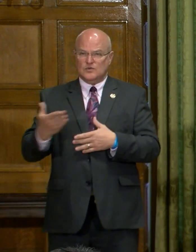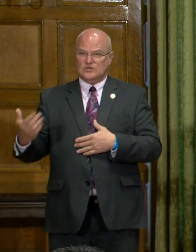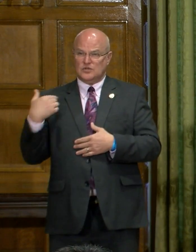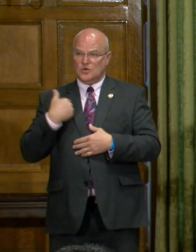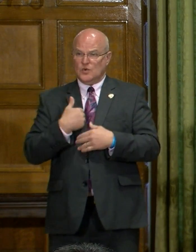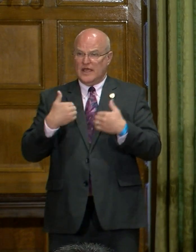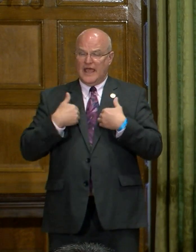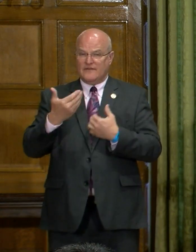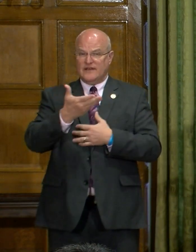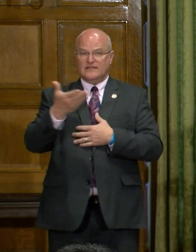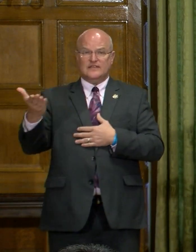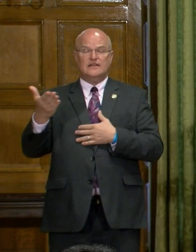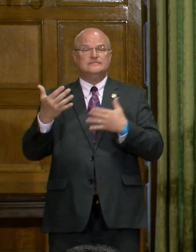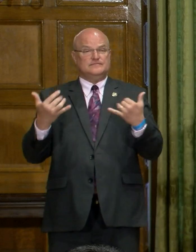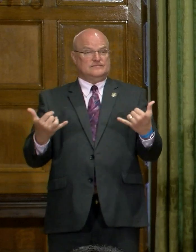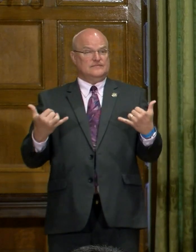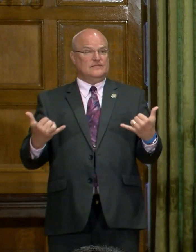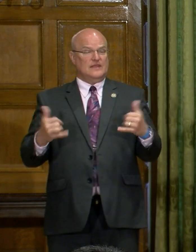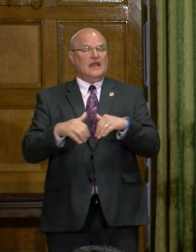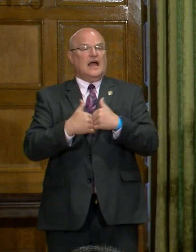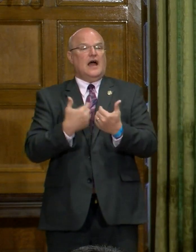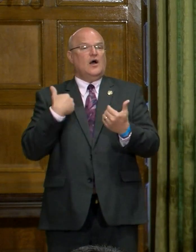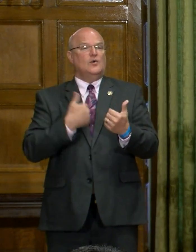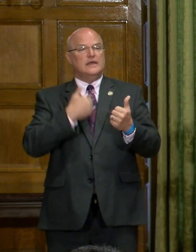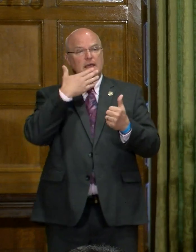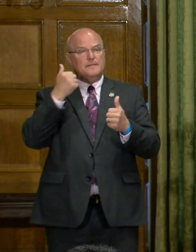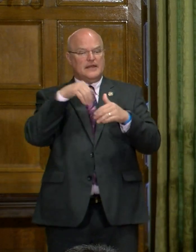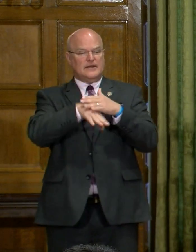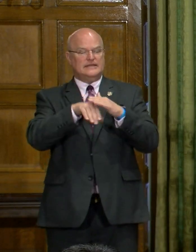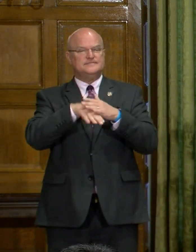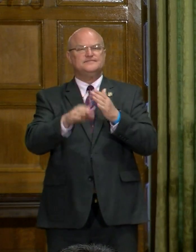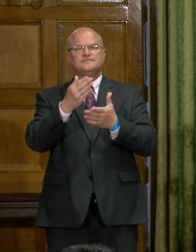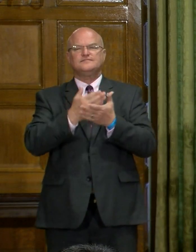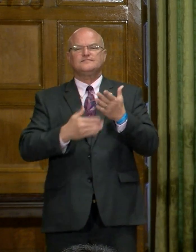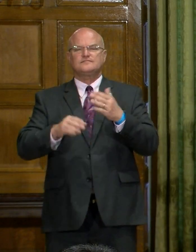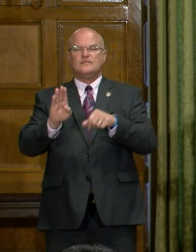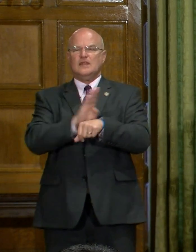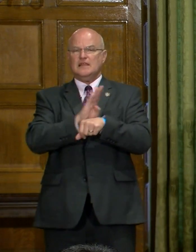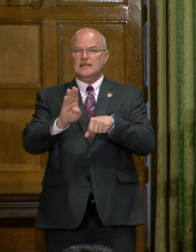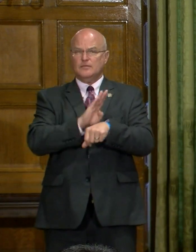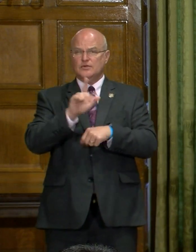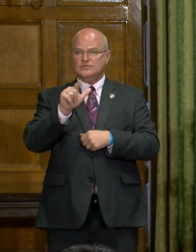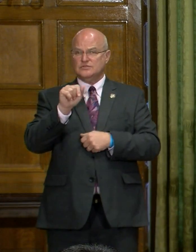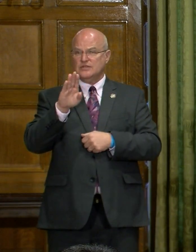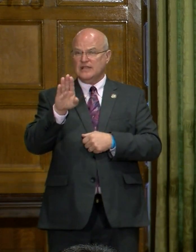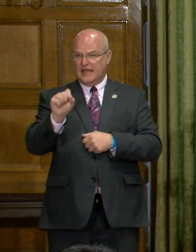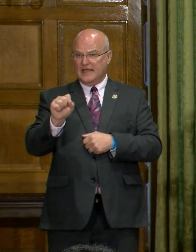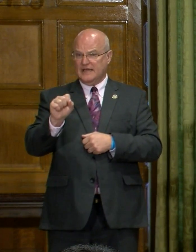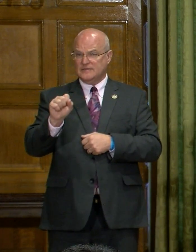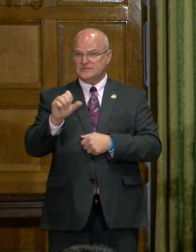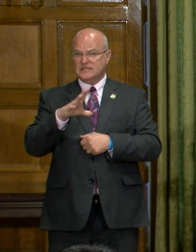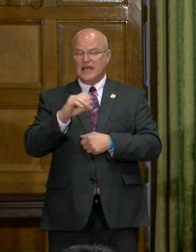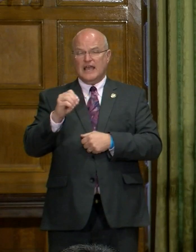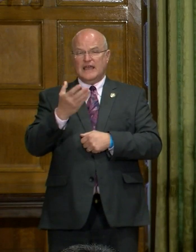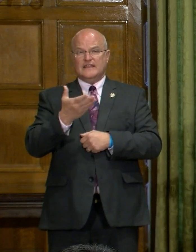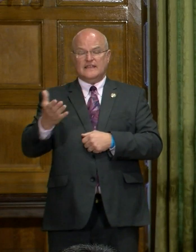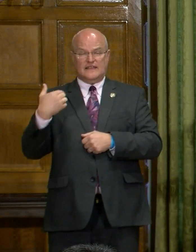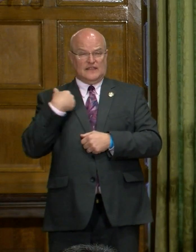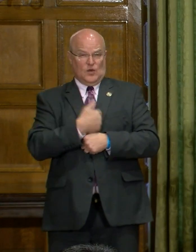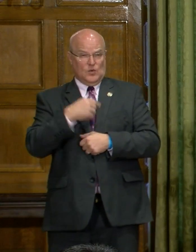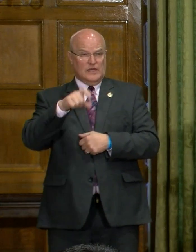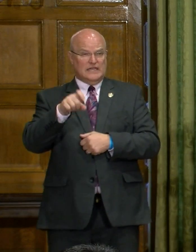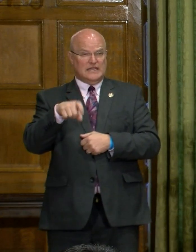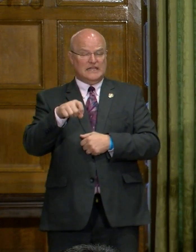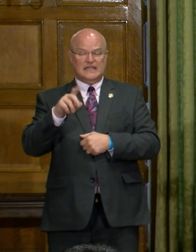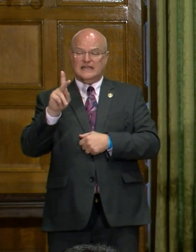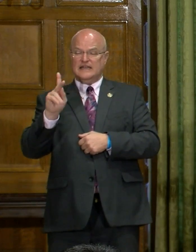resources do we have out there, and even now, how we can better access some of the commercial labs and the instruments that we need,